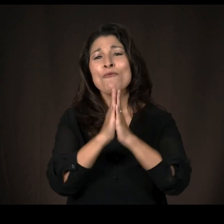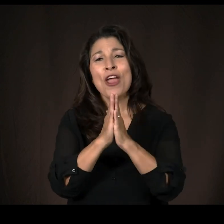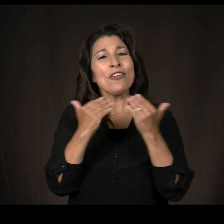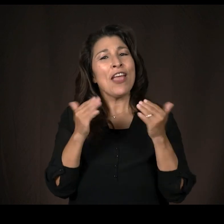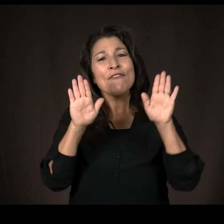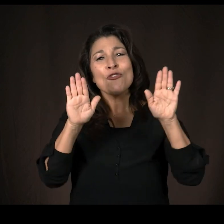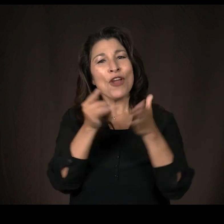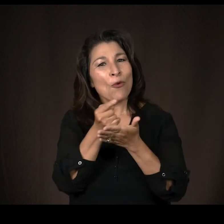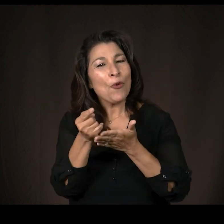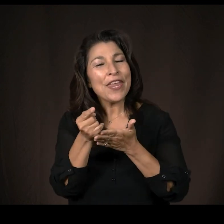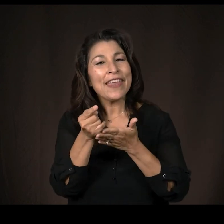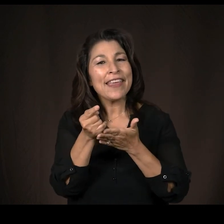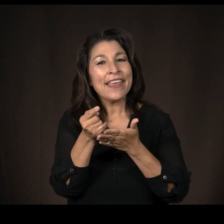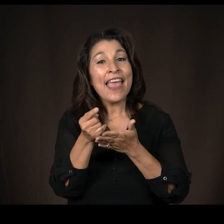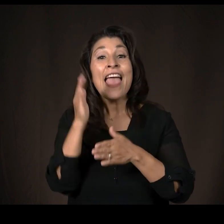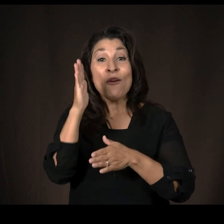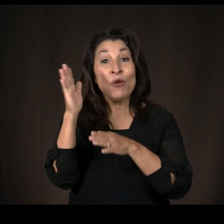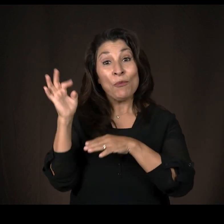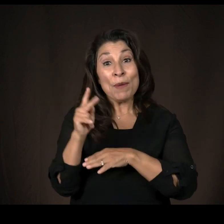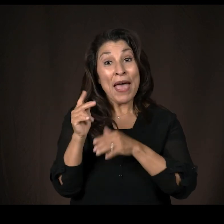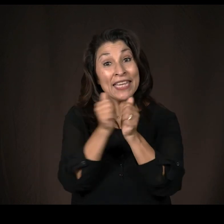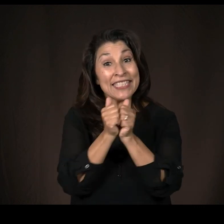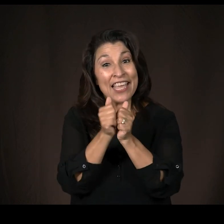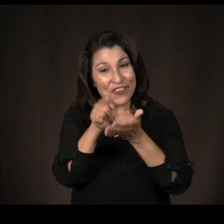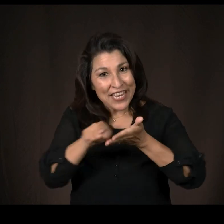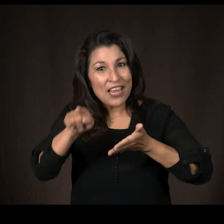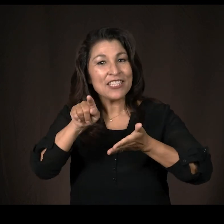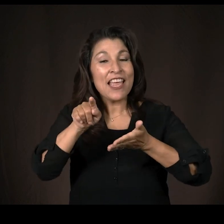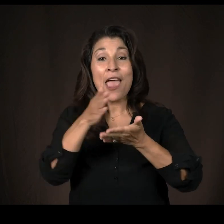you. I pray you have a great week, and we'll be